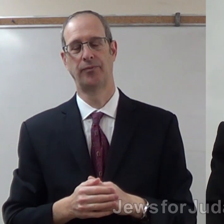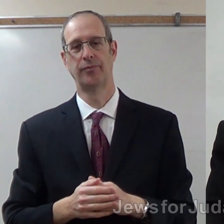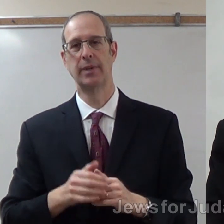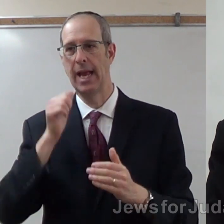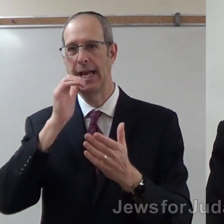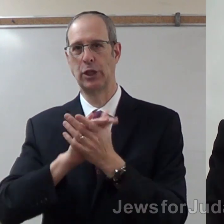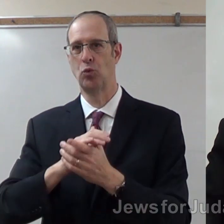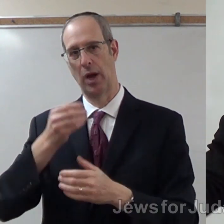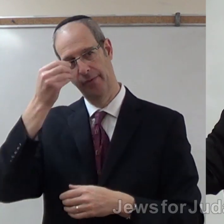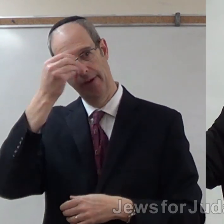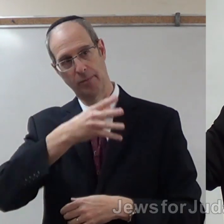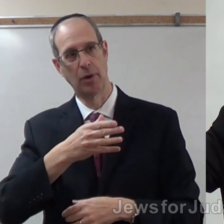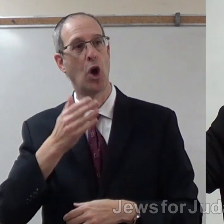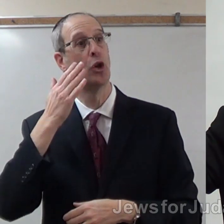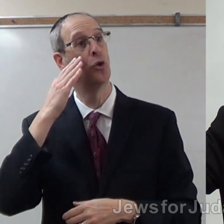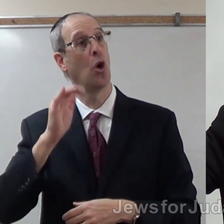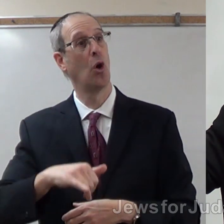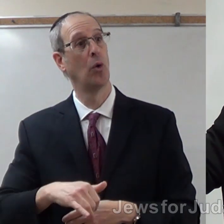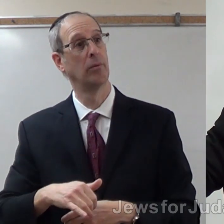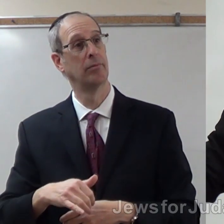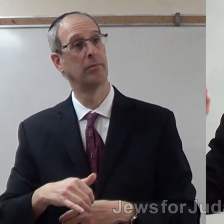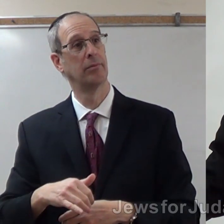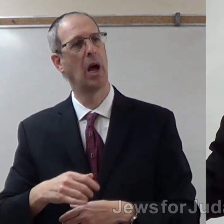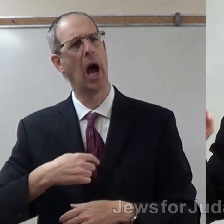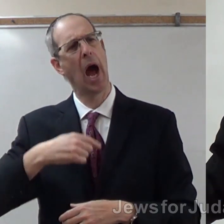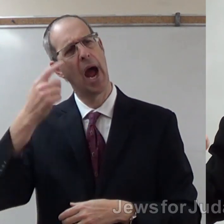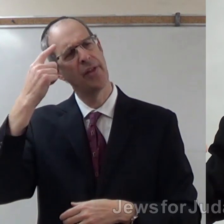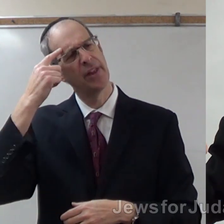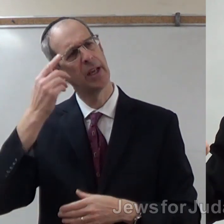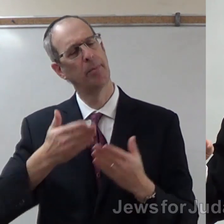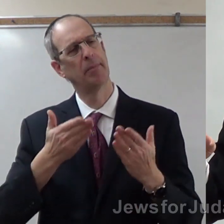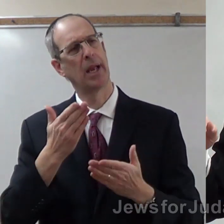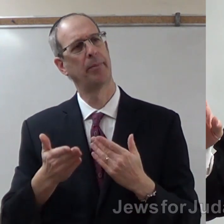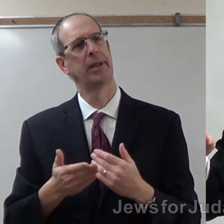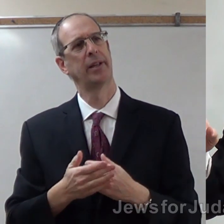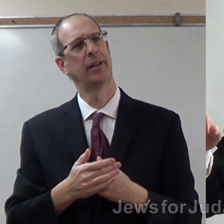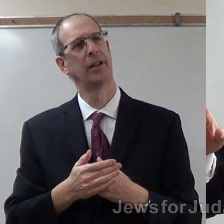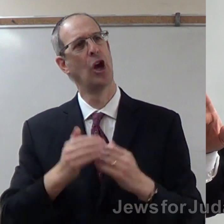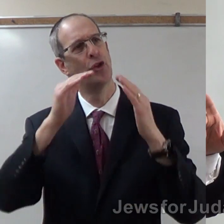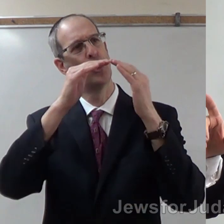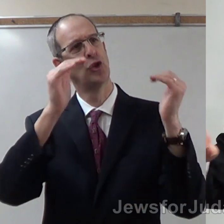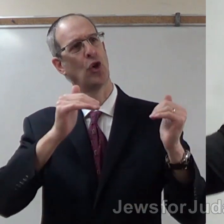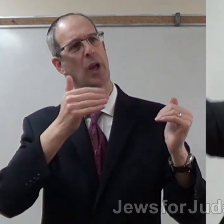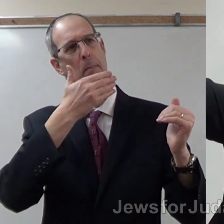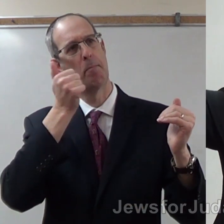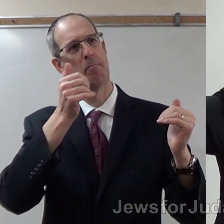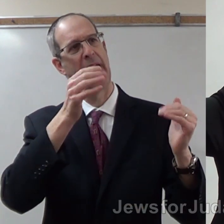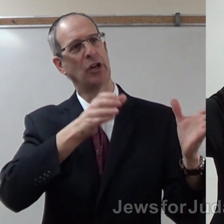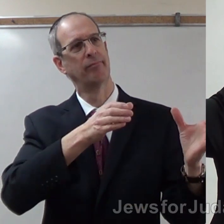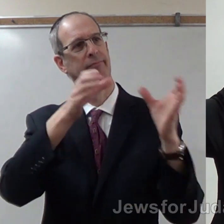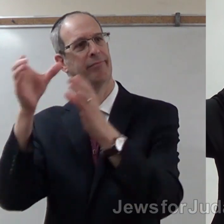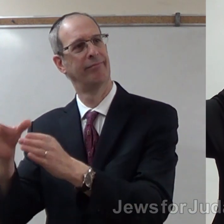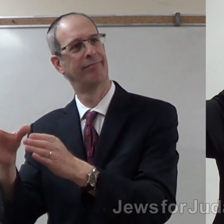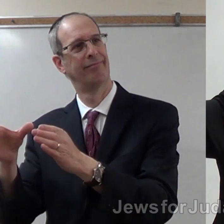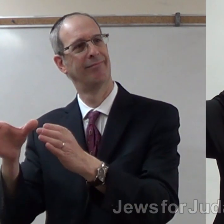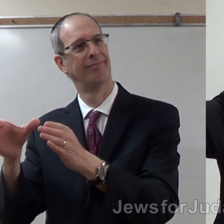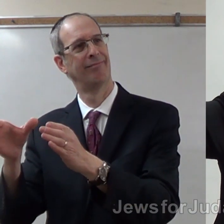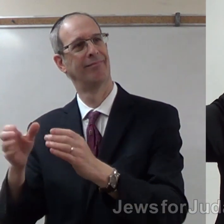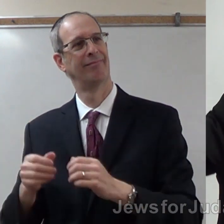His wife says to him, "You know, I think maybe the sukkah would be better over there."